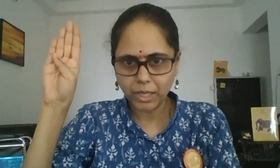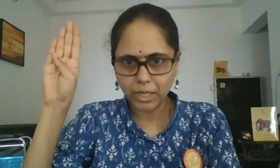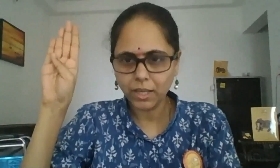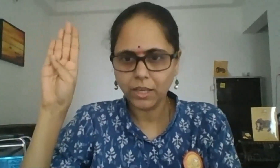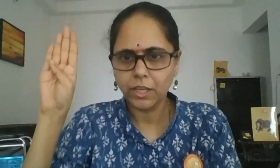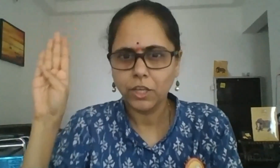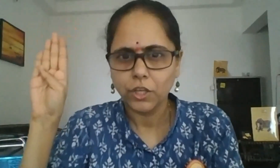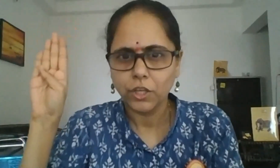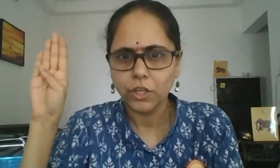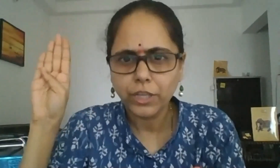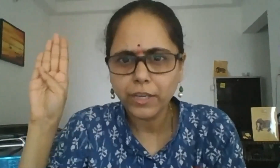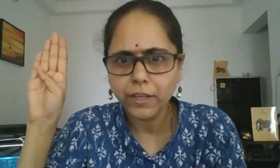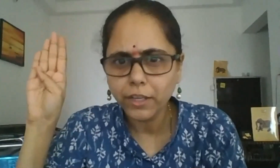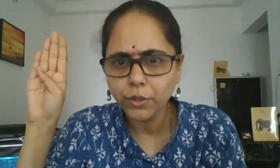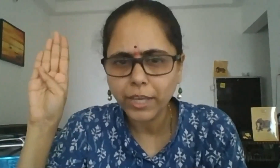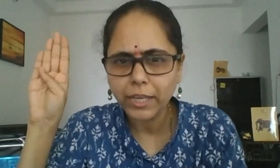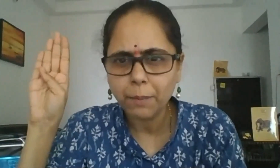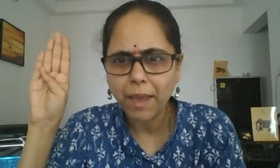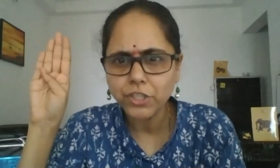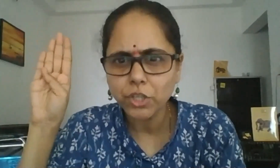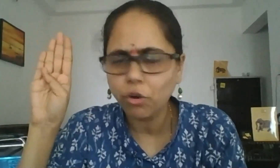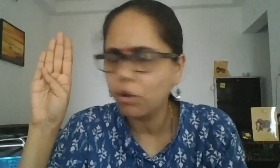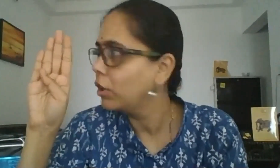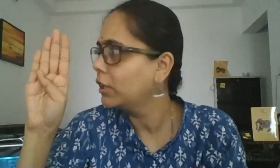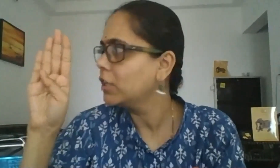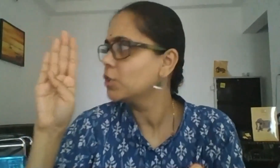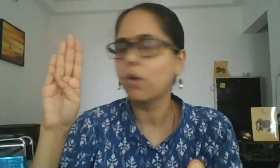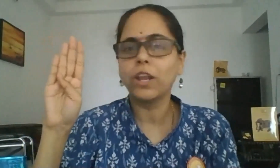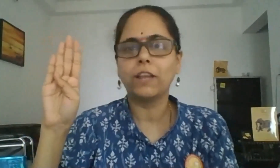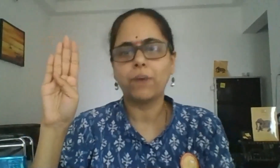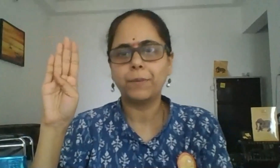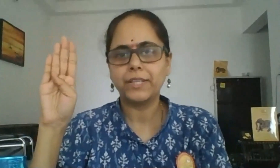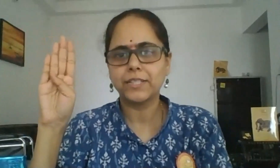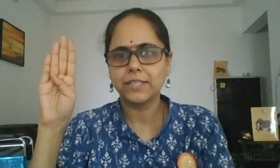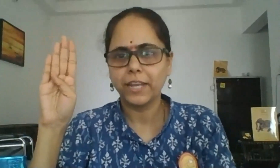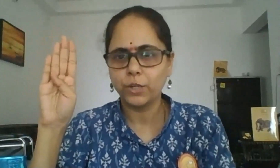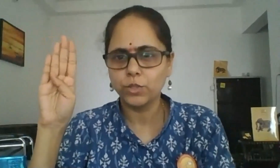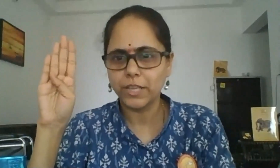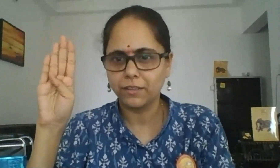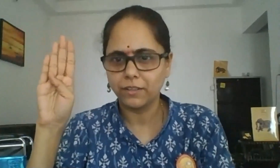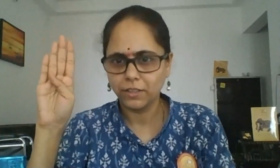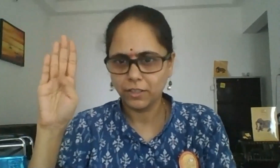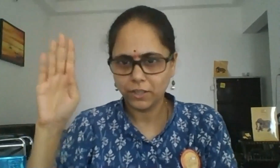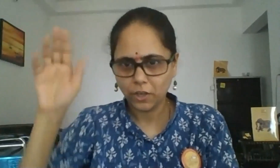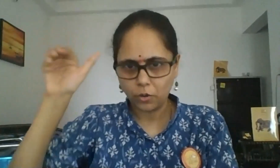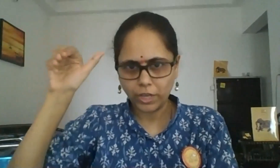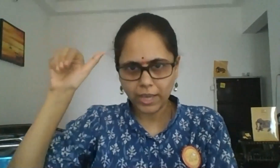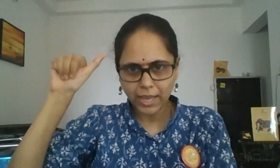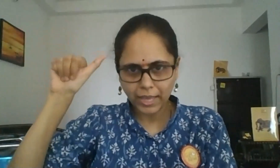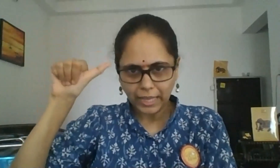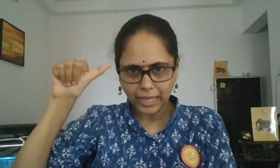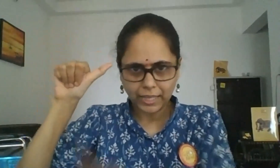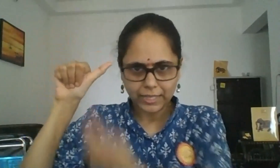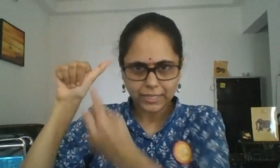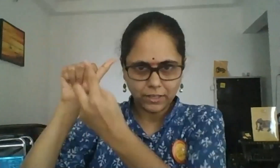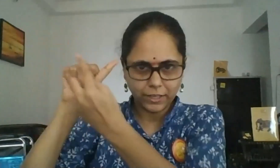B. So here you can imagine all the small alphabets, A to Z. Okay, it looks